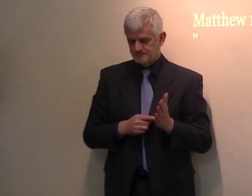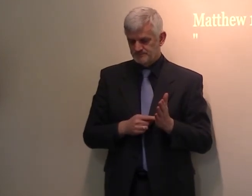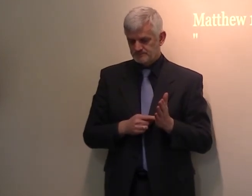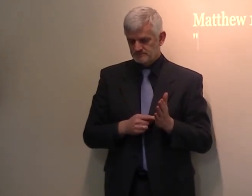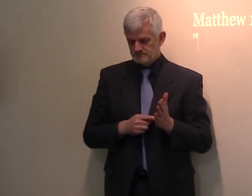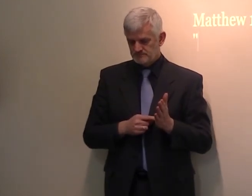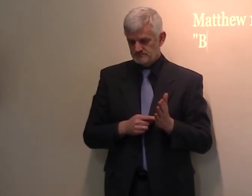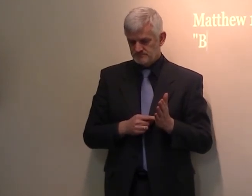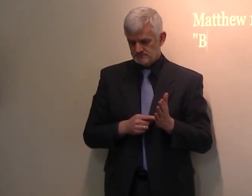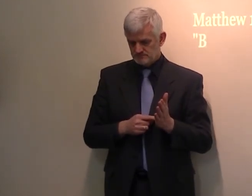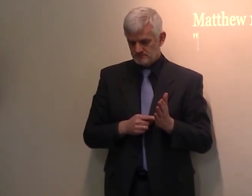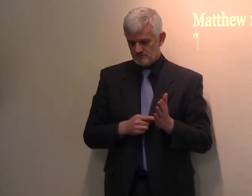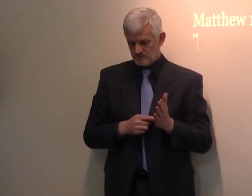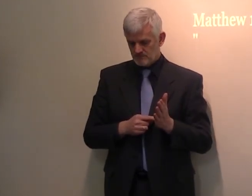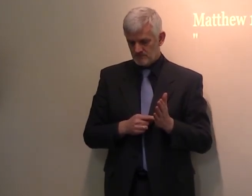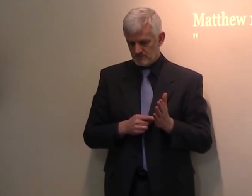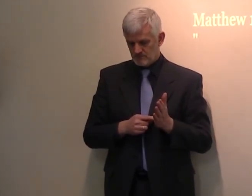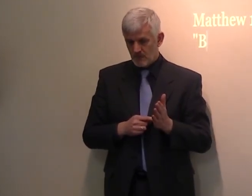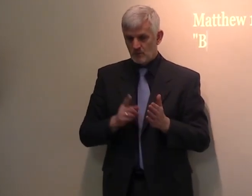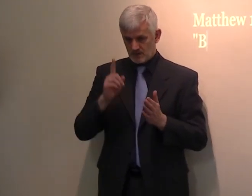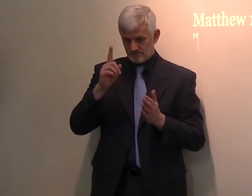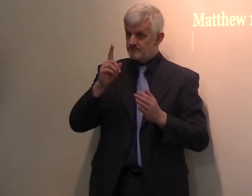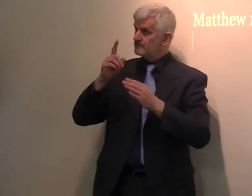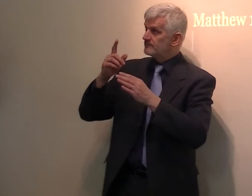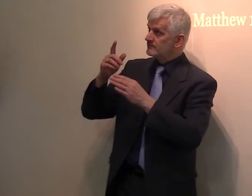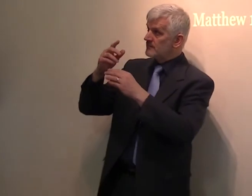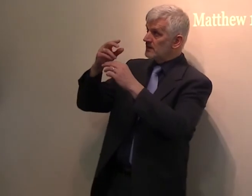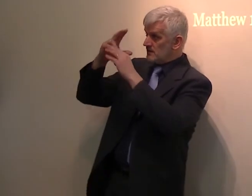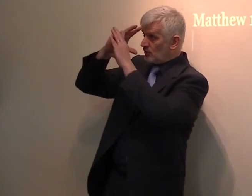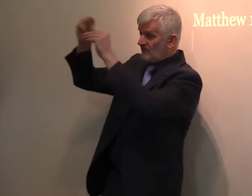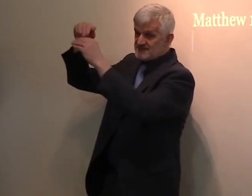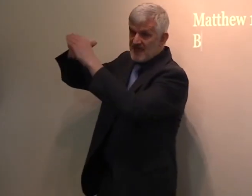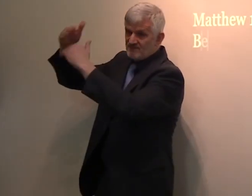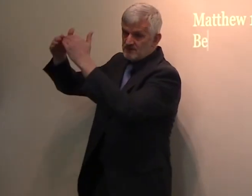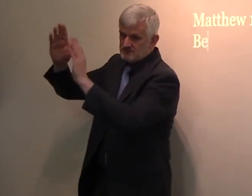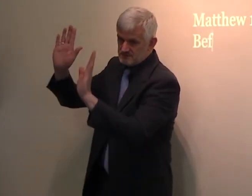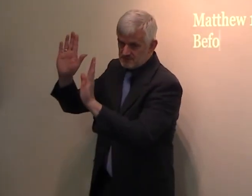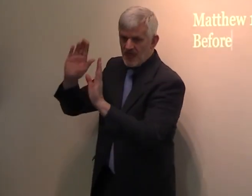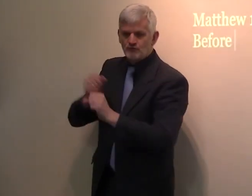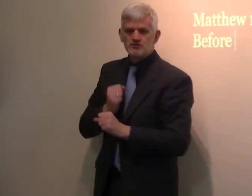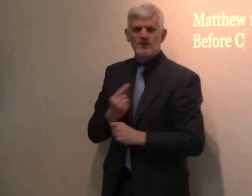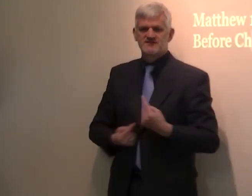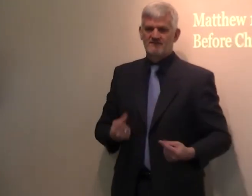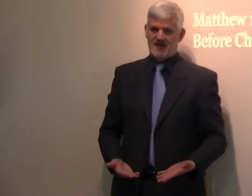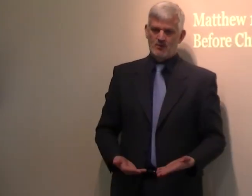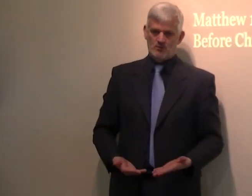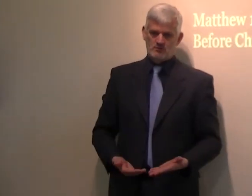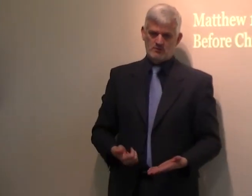Before he confesses us in heaven, there is something we must do here. So I close